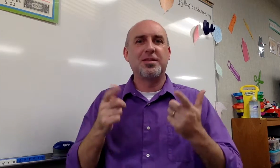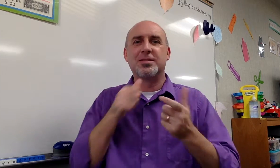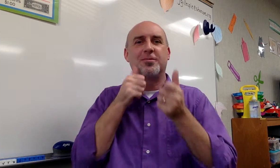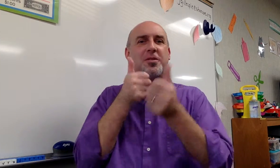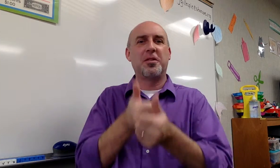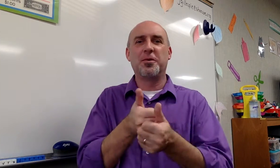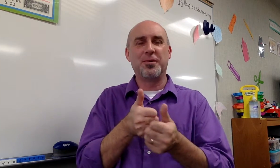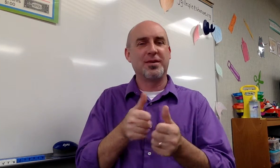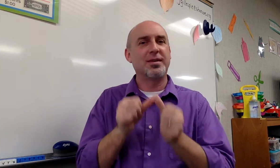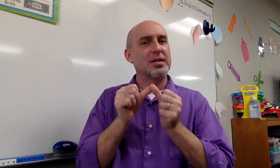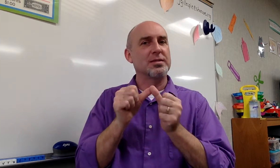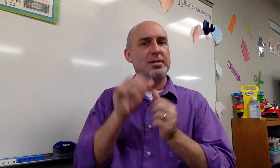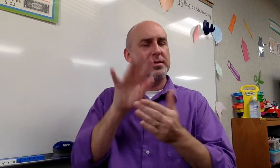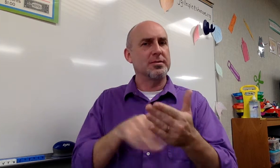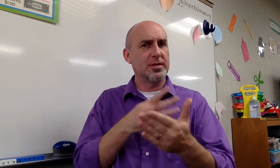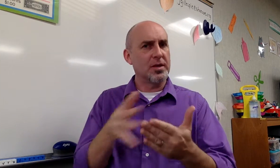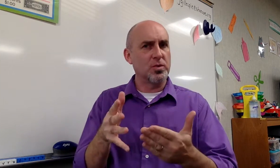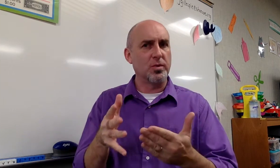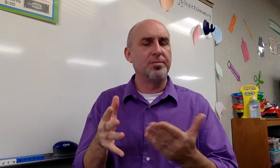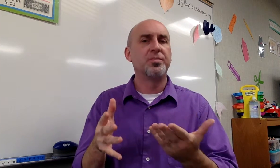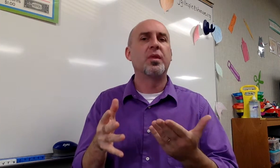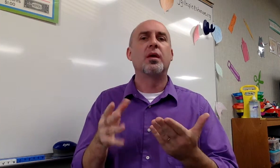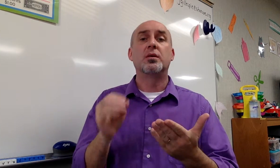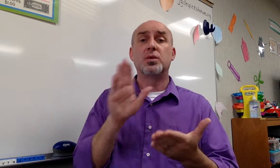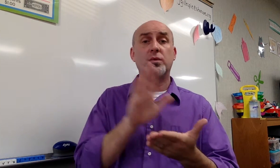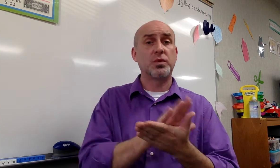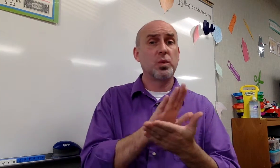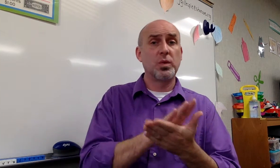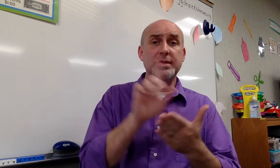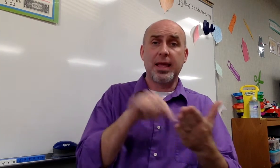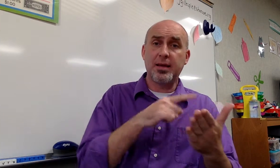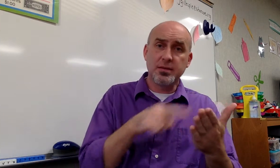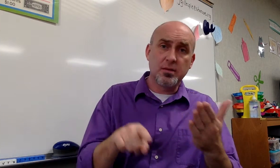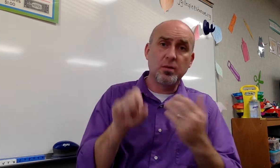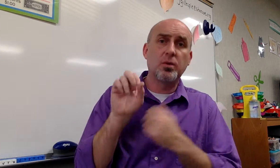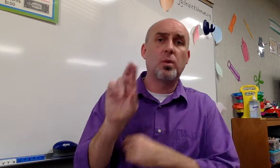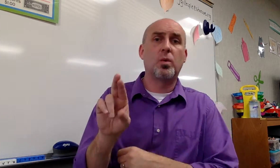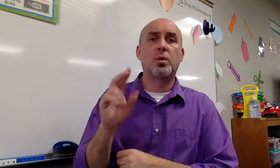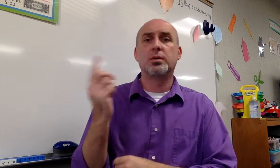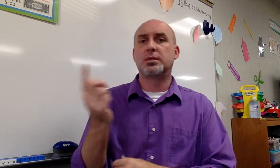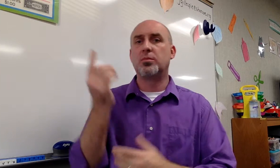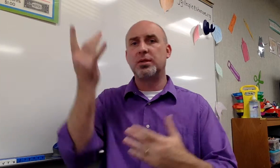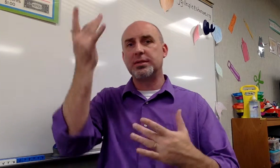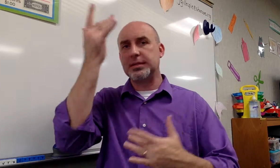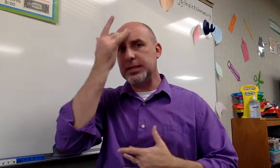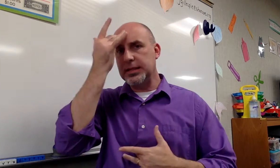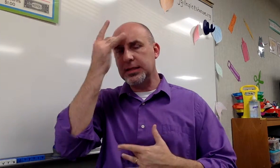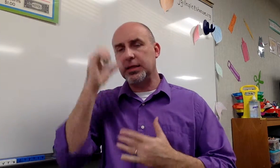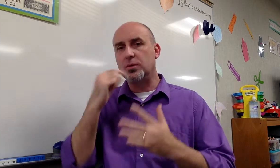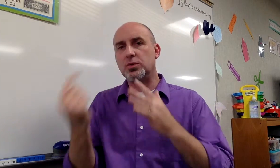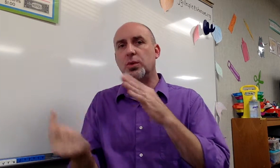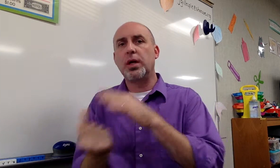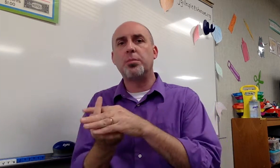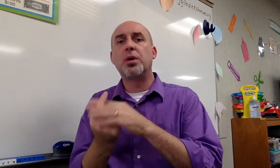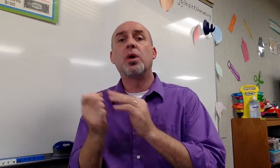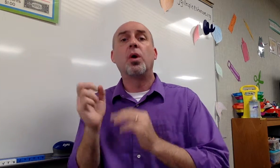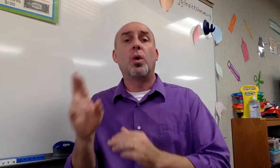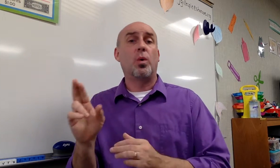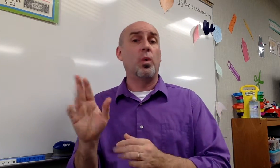doesn't follow a consistent schedule. So if school is canceled, or someone is sick and they don't show up, or the